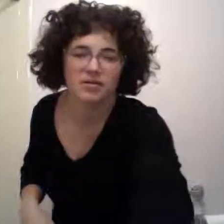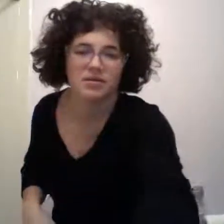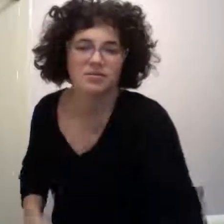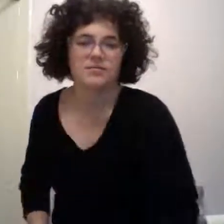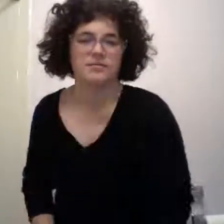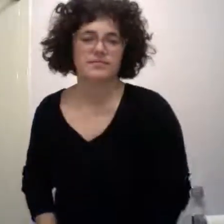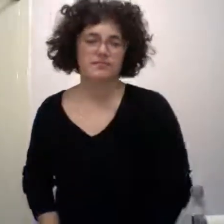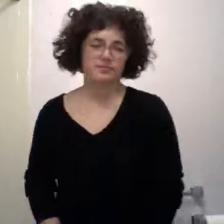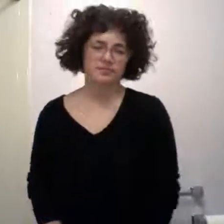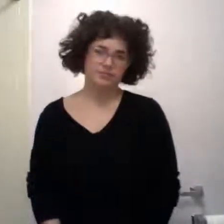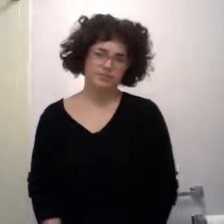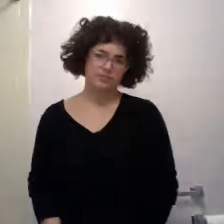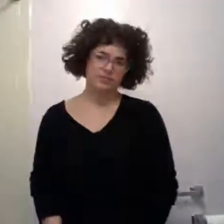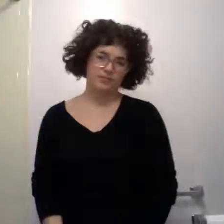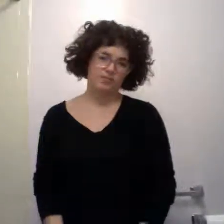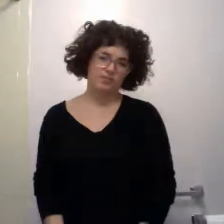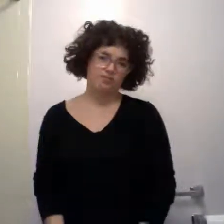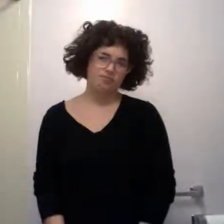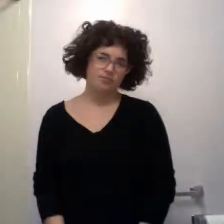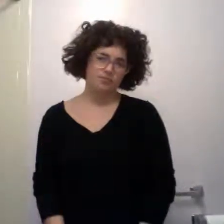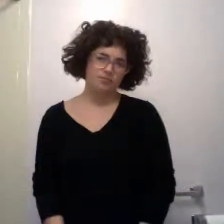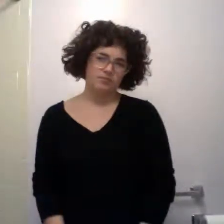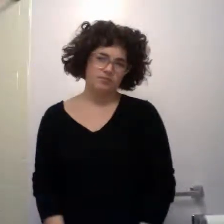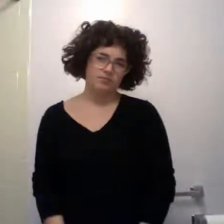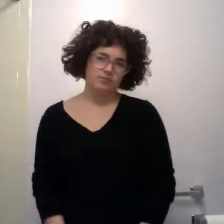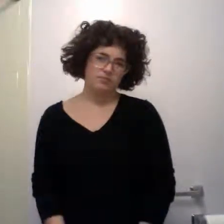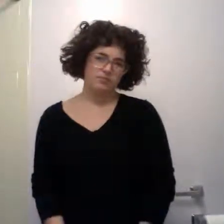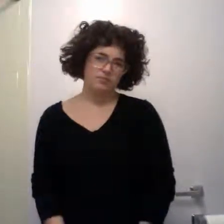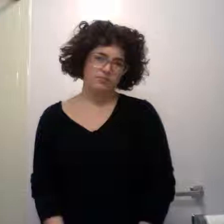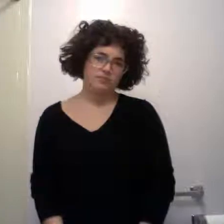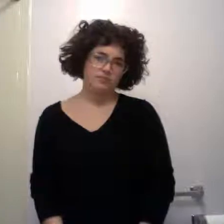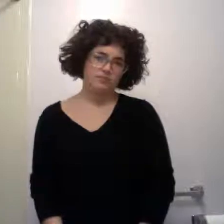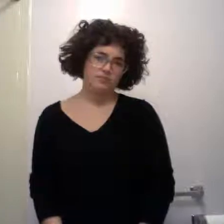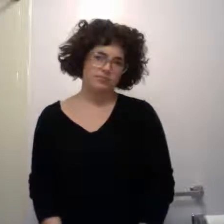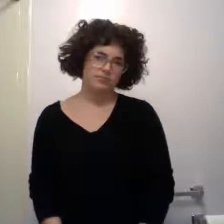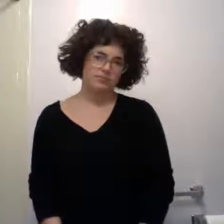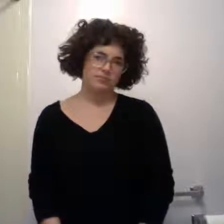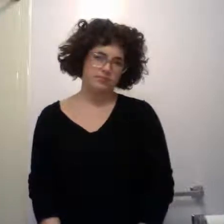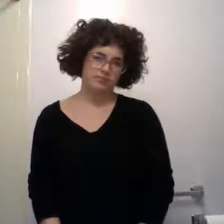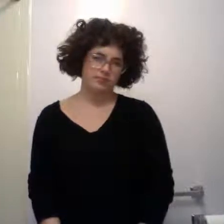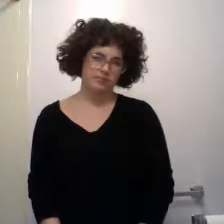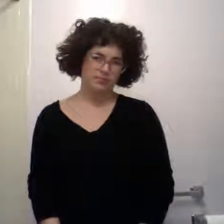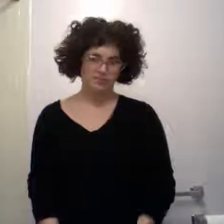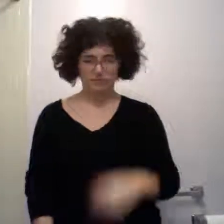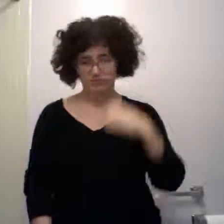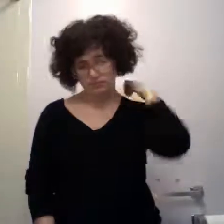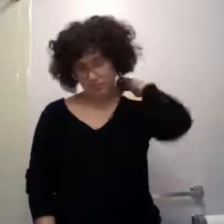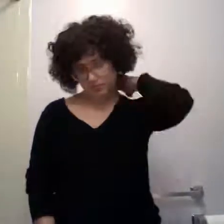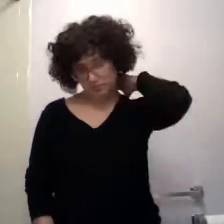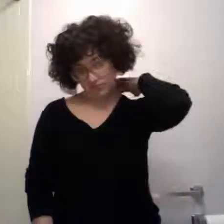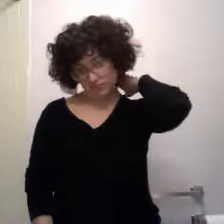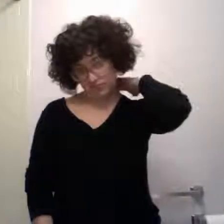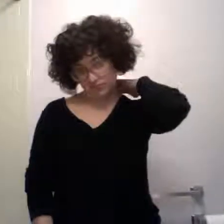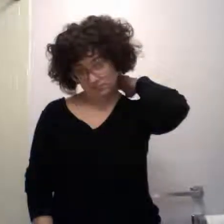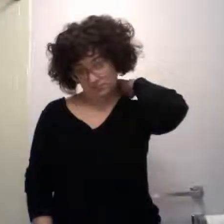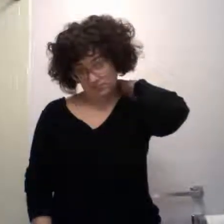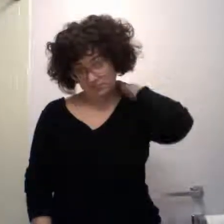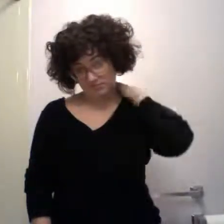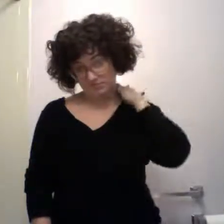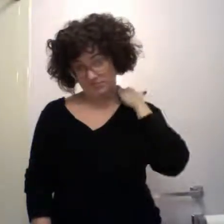So you don't have to worry too much about the wheel. The wheel just turns automatically. But you've got to learn how to get the